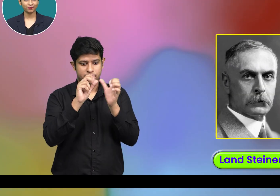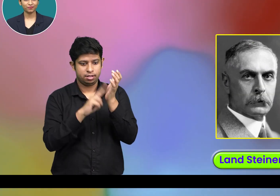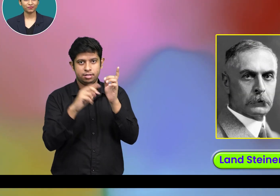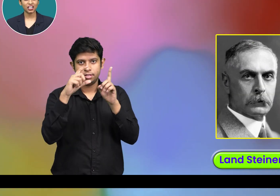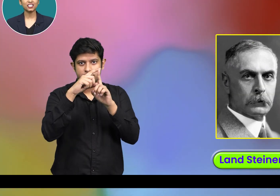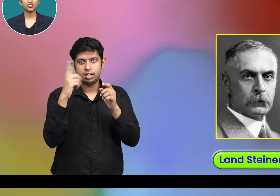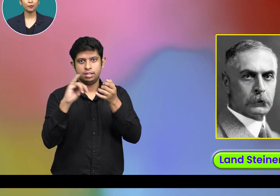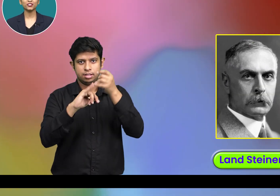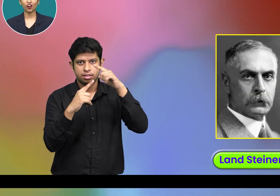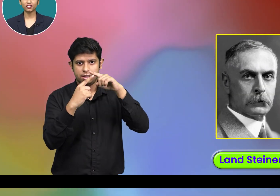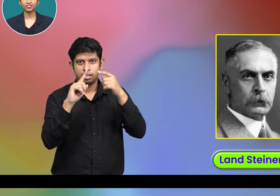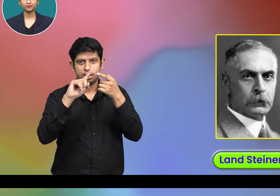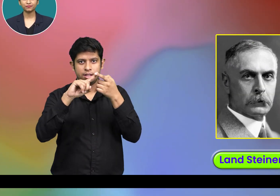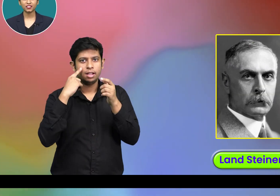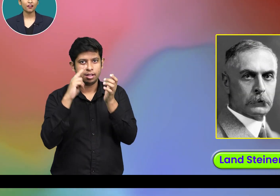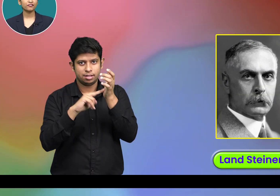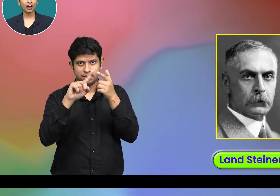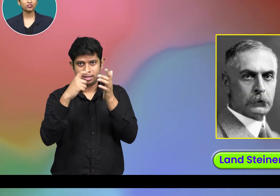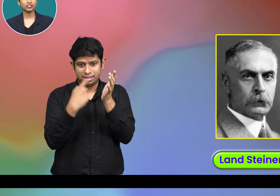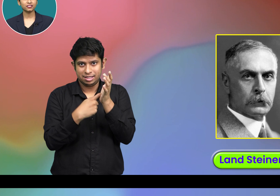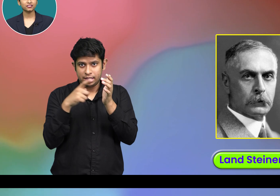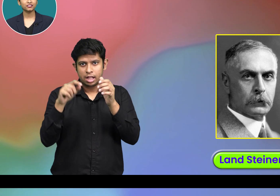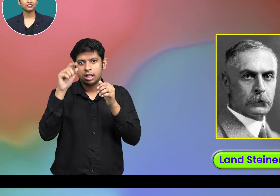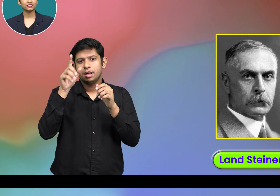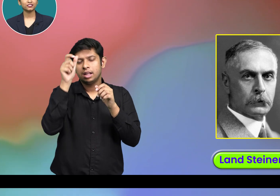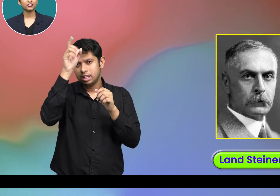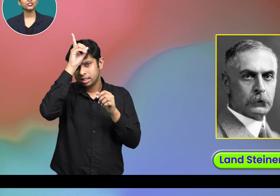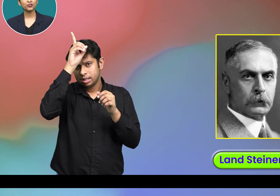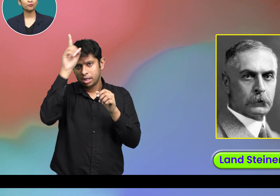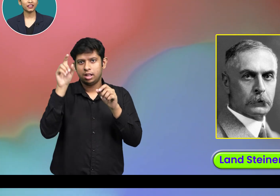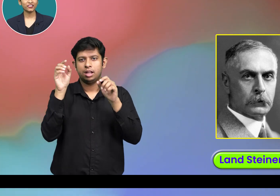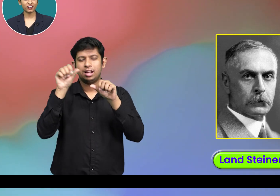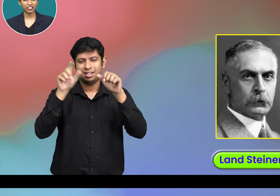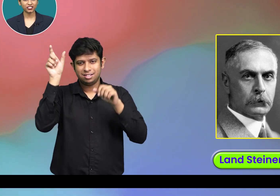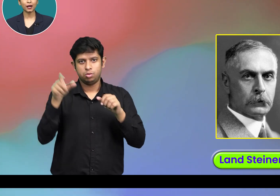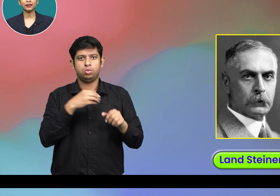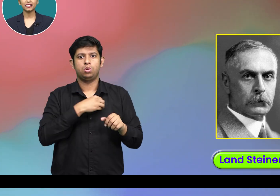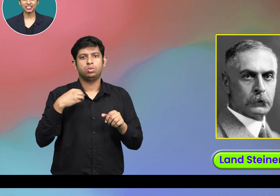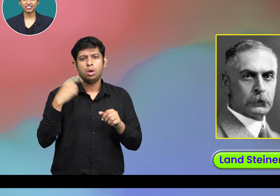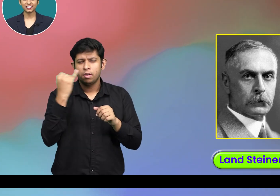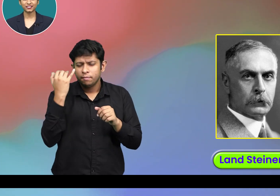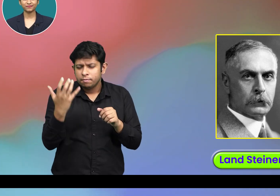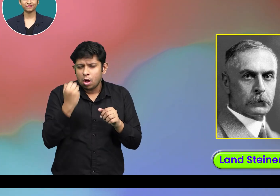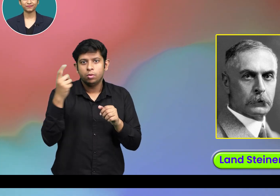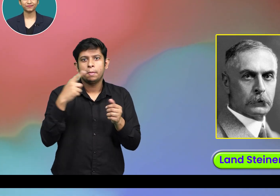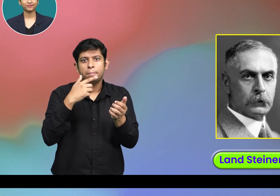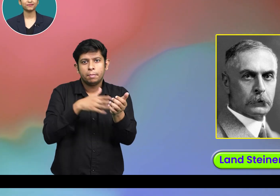Landsteiner, a German doctor, found a new blood relation among